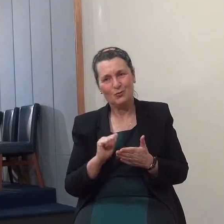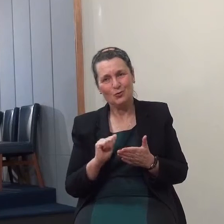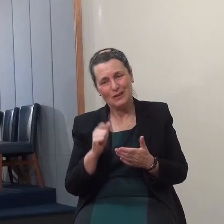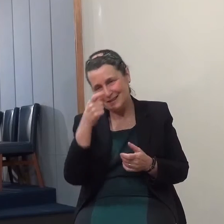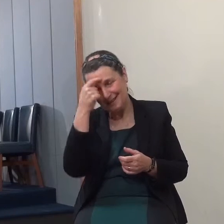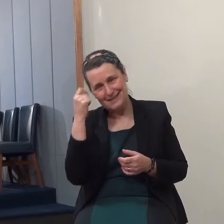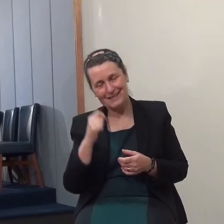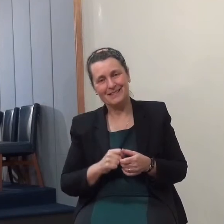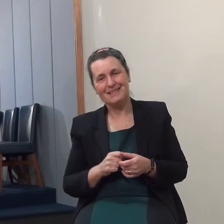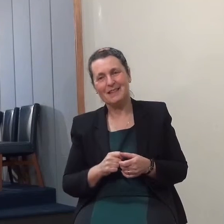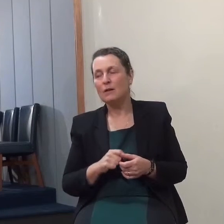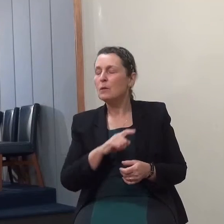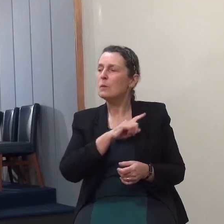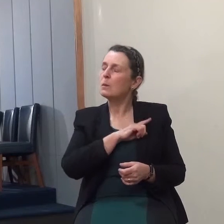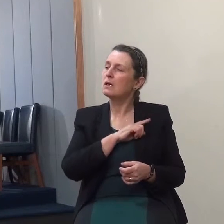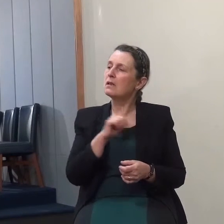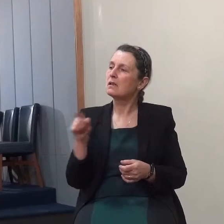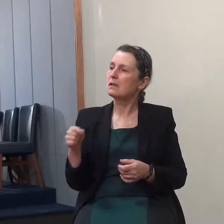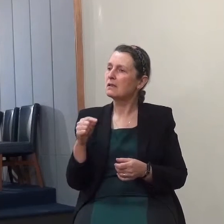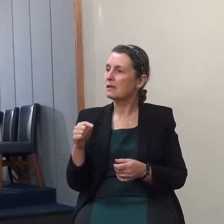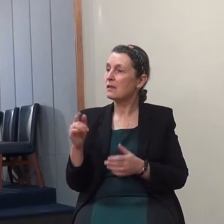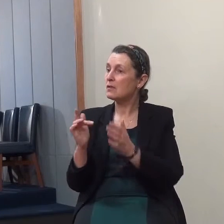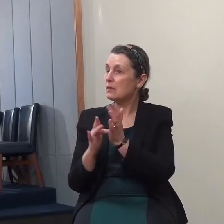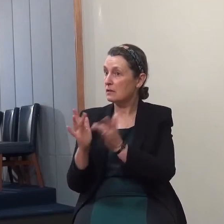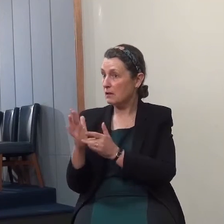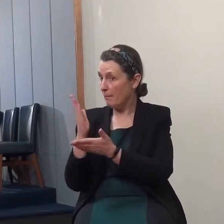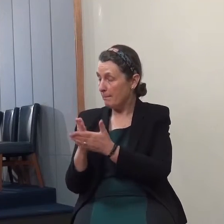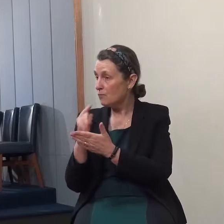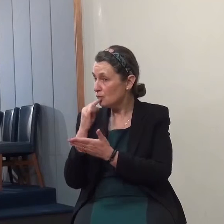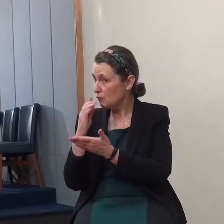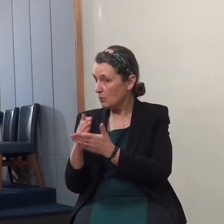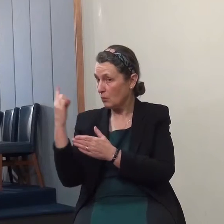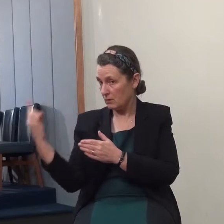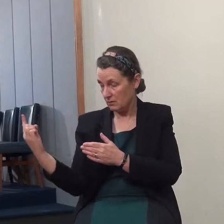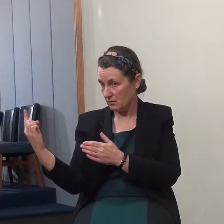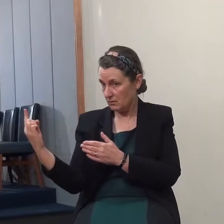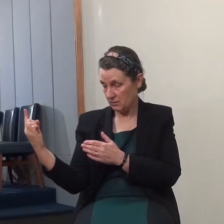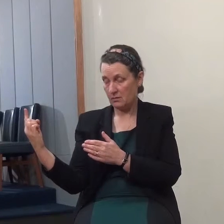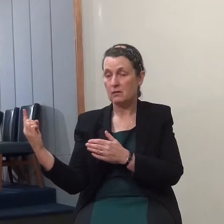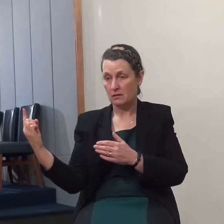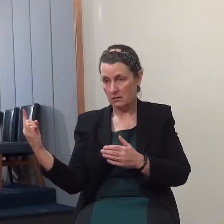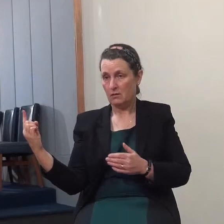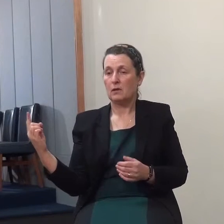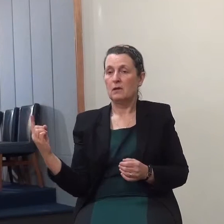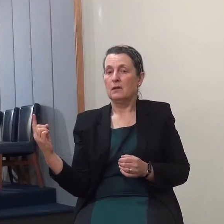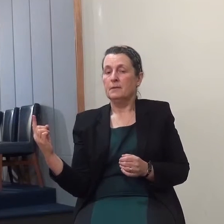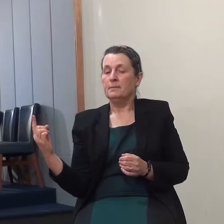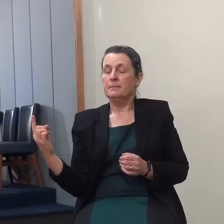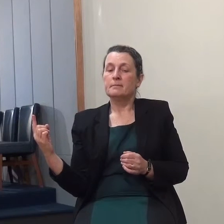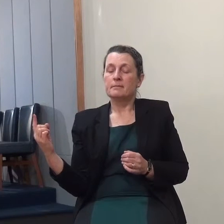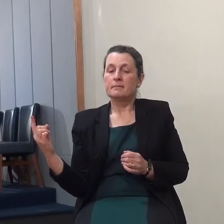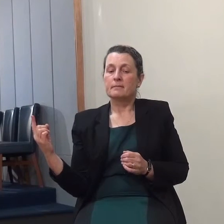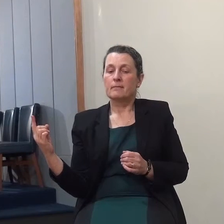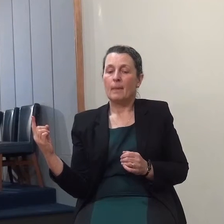Messiah, and he was to gather a great following, they assumed that that meant, as we often remind